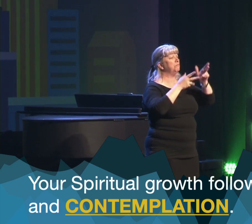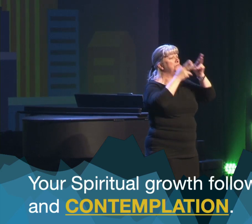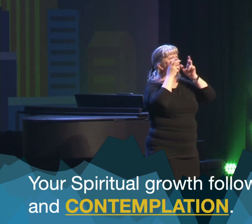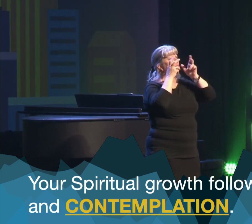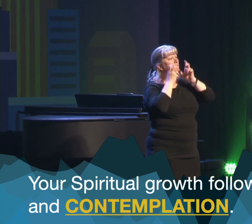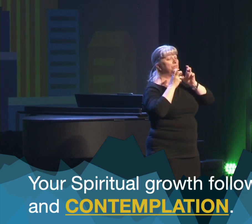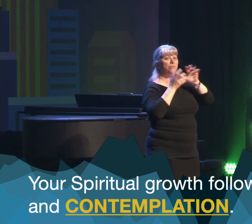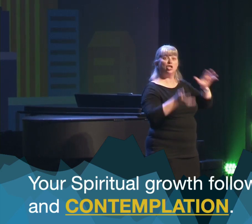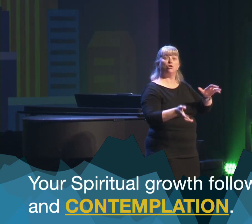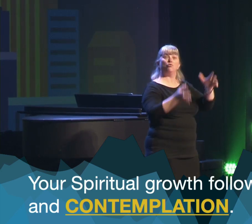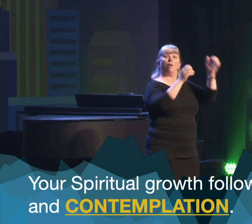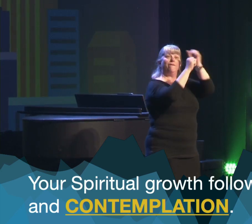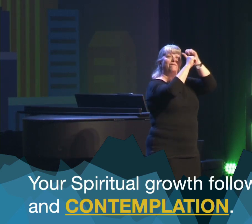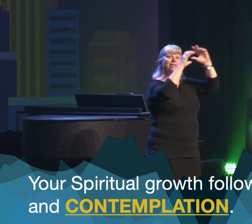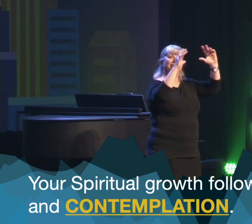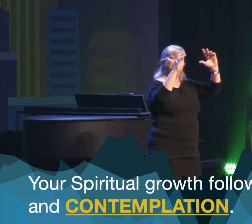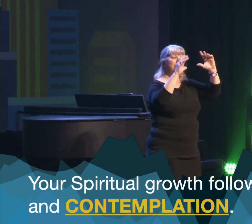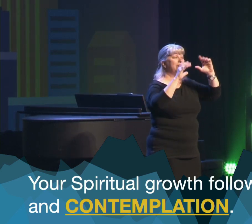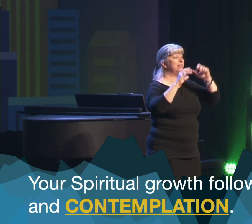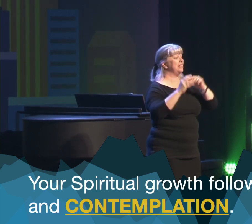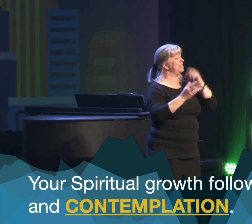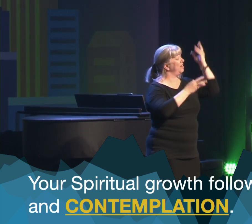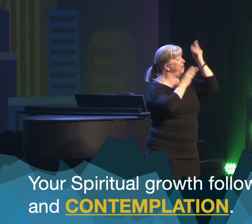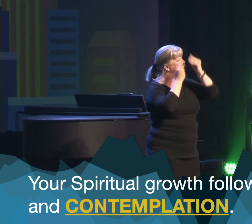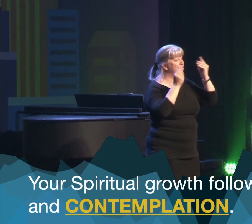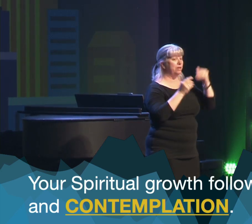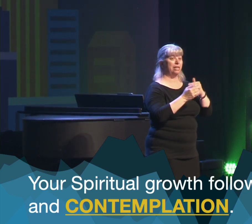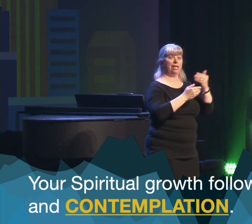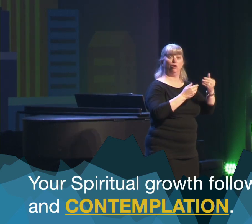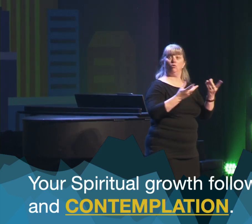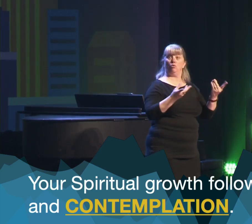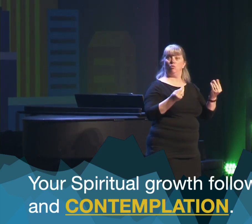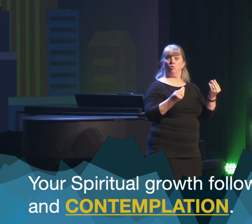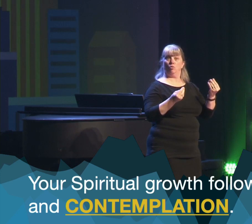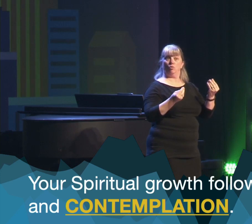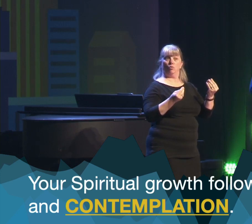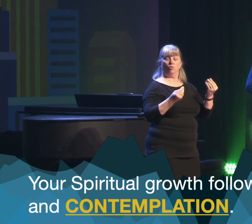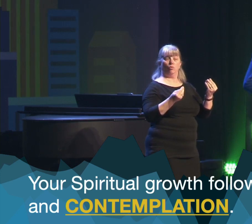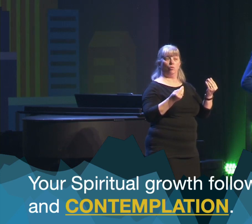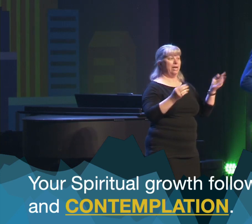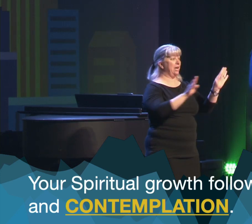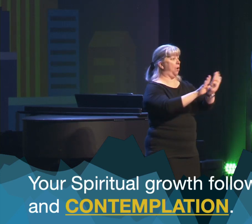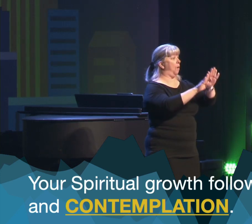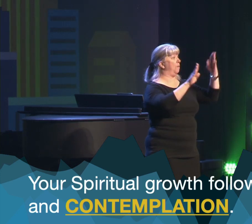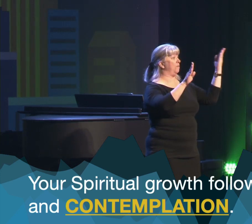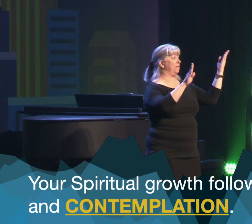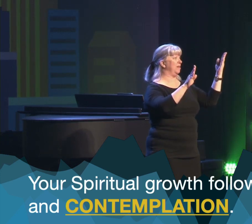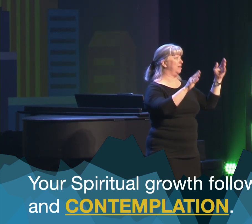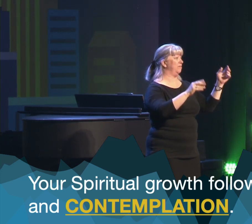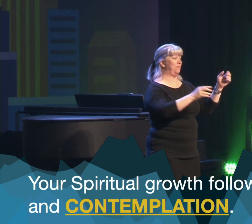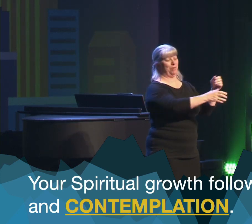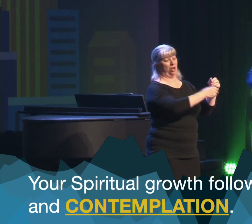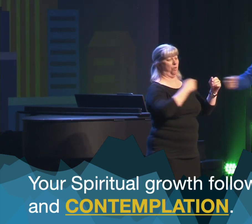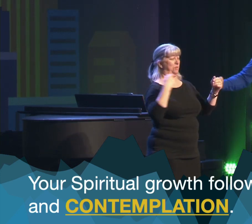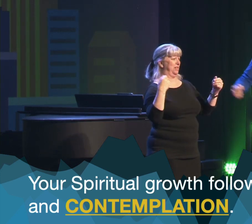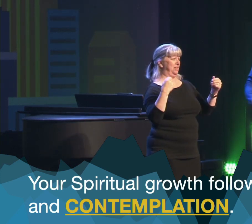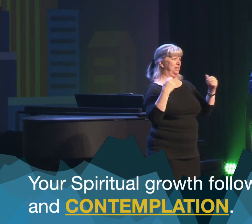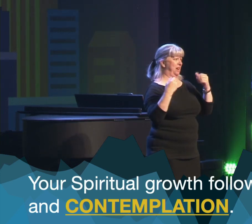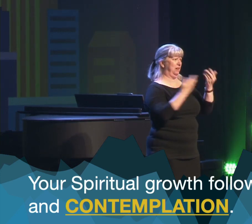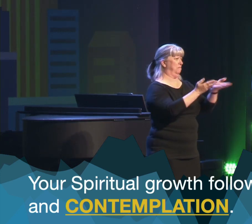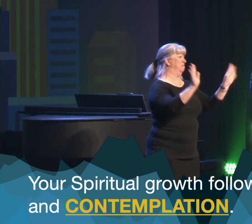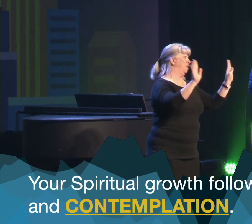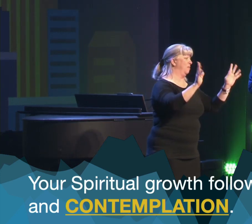this disruptive vision that he has. He contemplates it, but then he does what? He opens the door. Well, probably this way. I don't know how they open